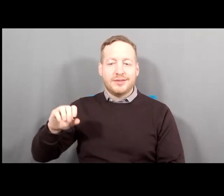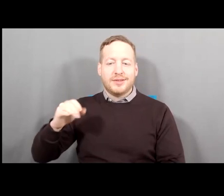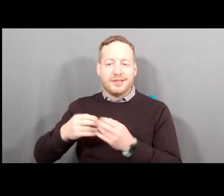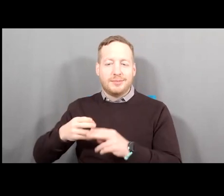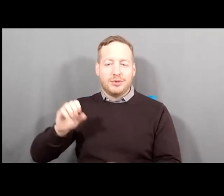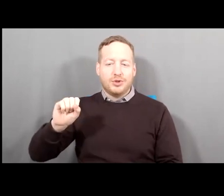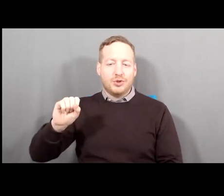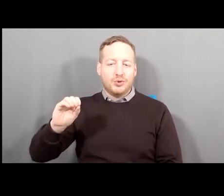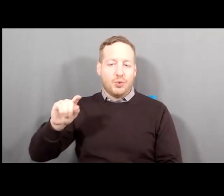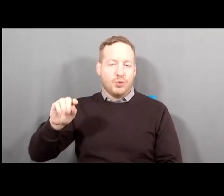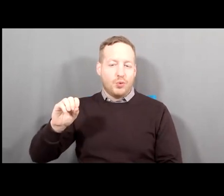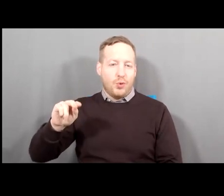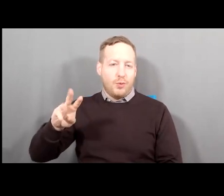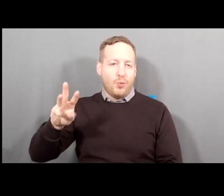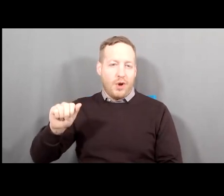Opowa.